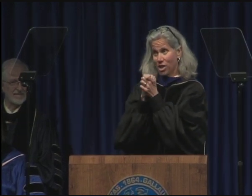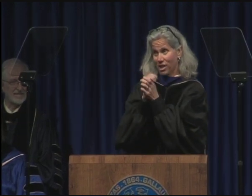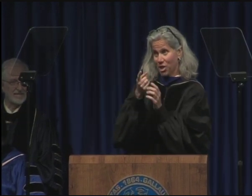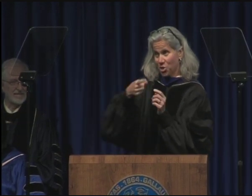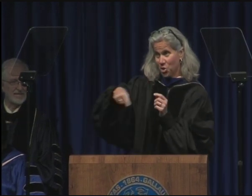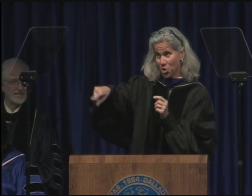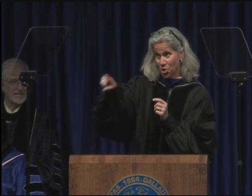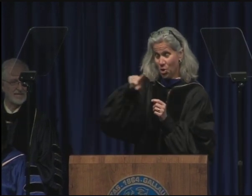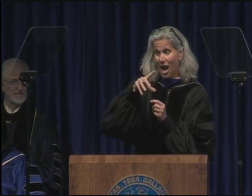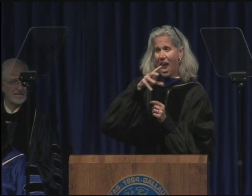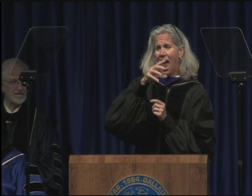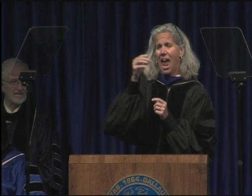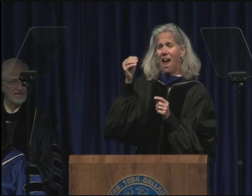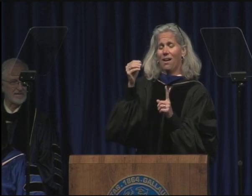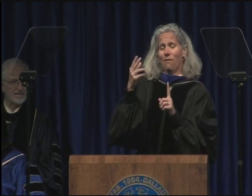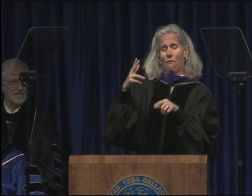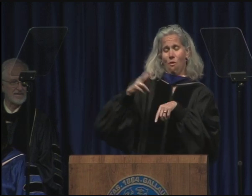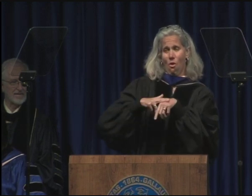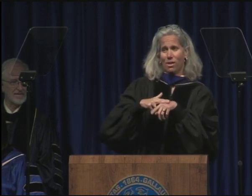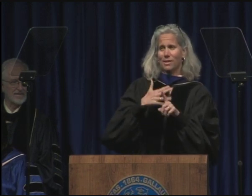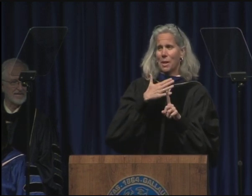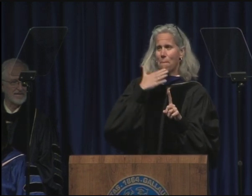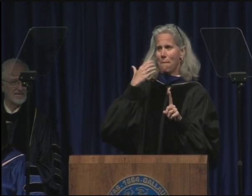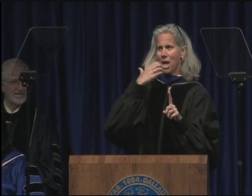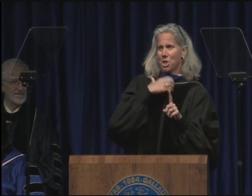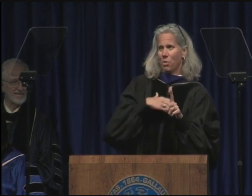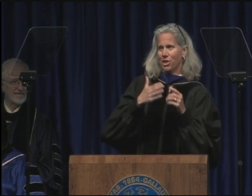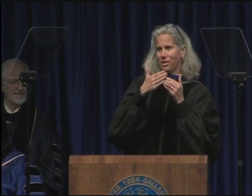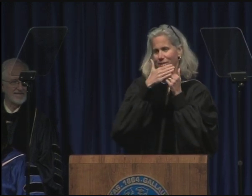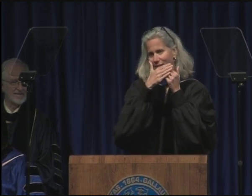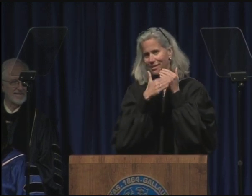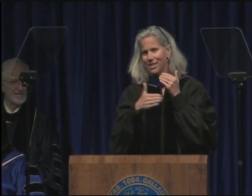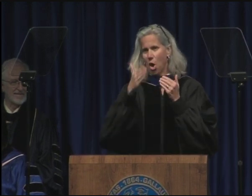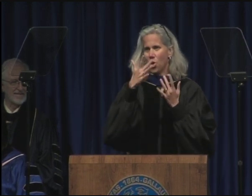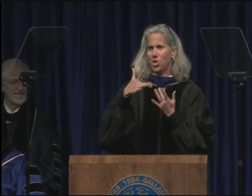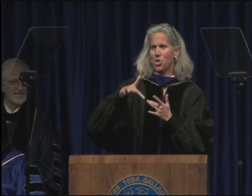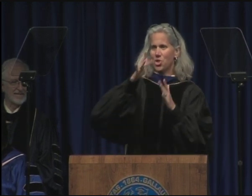in congratulating you sincerely, and of course, best wishes